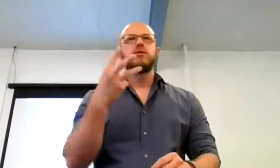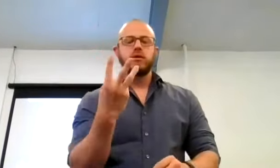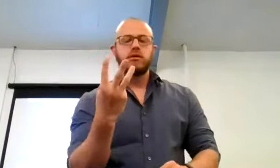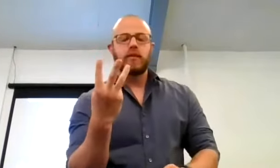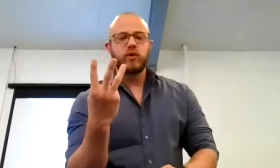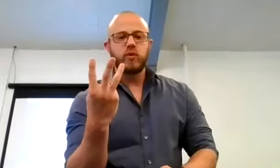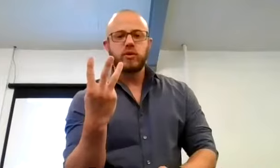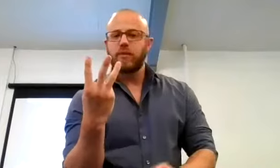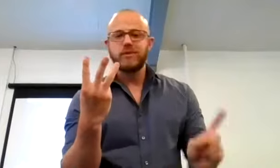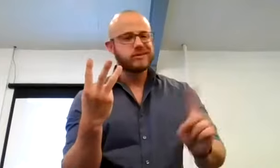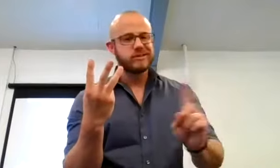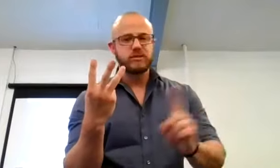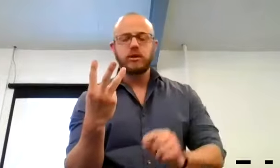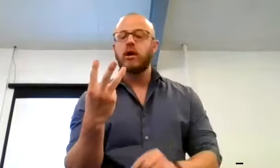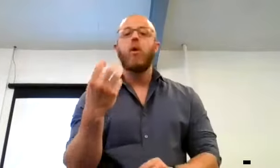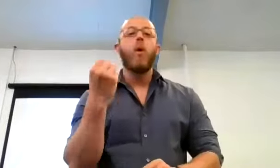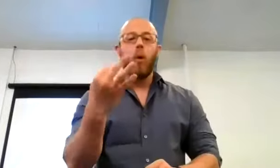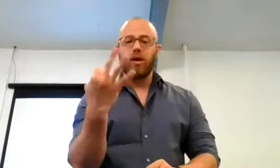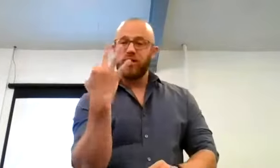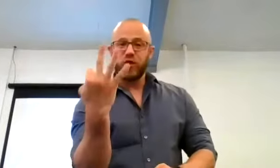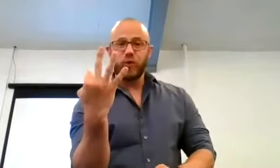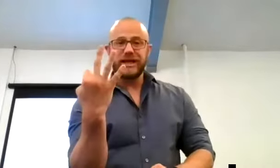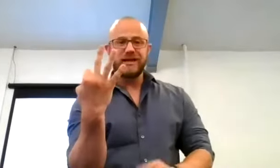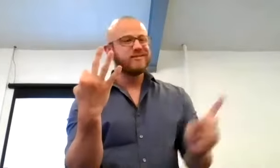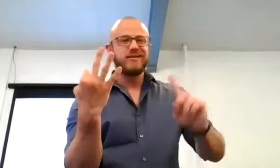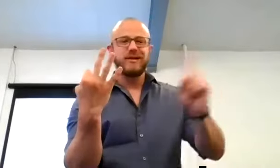like the numeral 3. But and